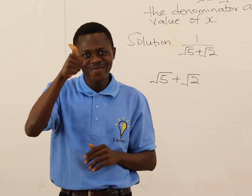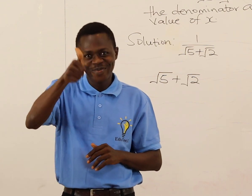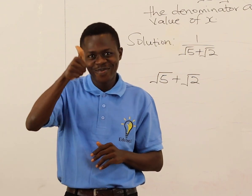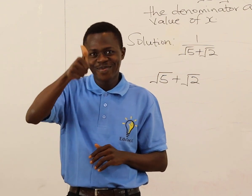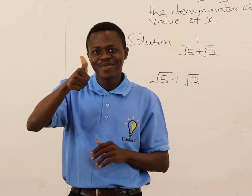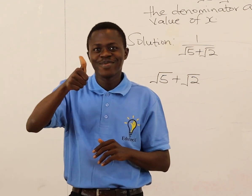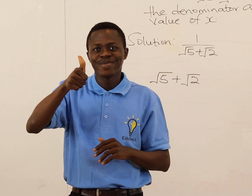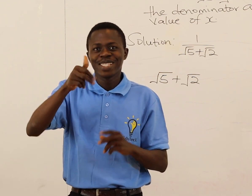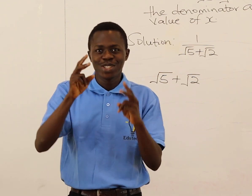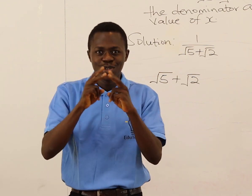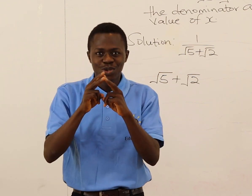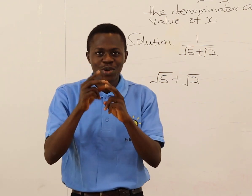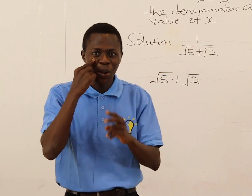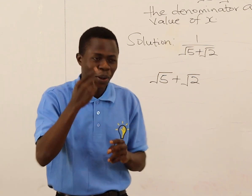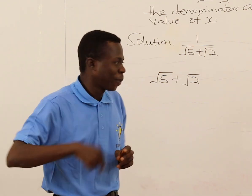2. Yes, that's the answer.